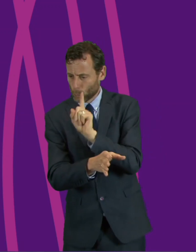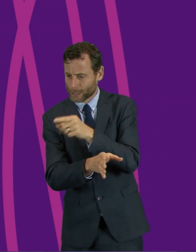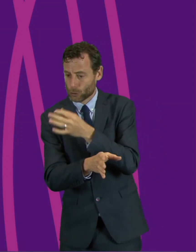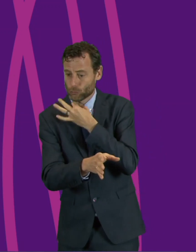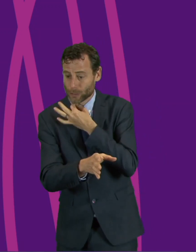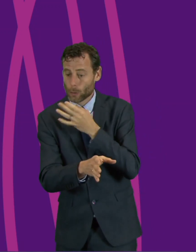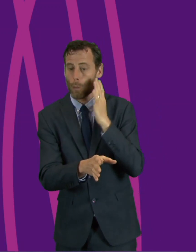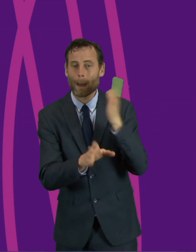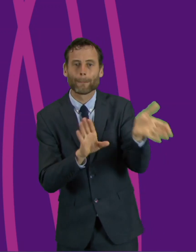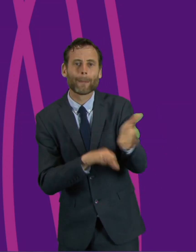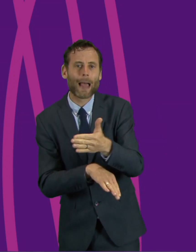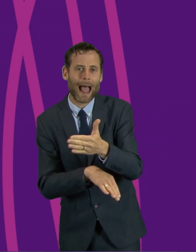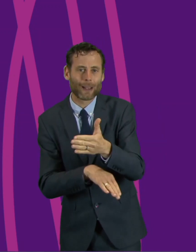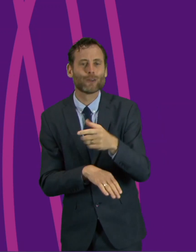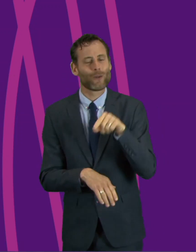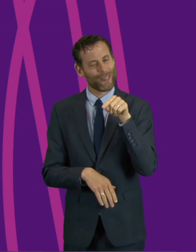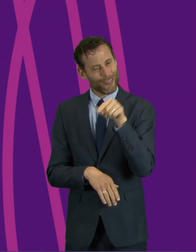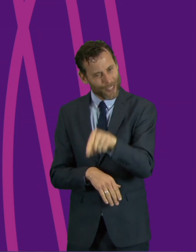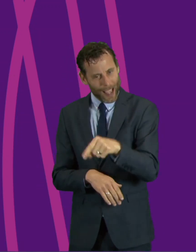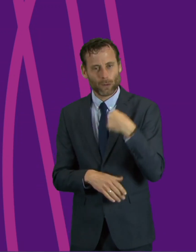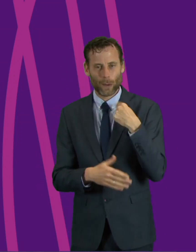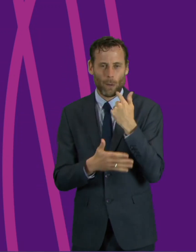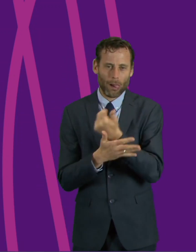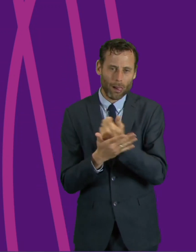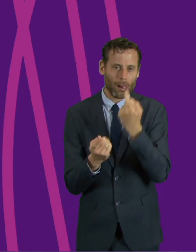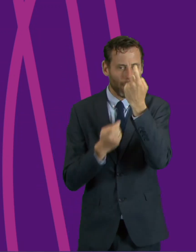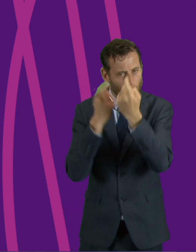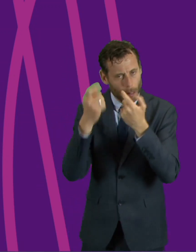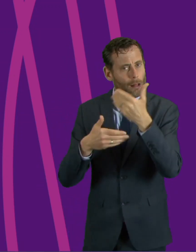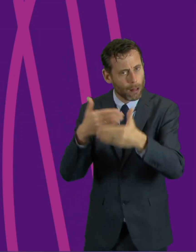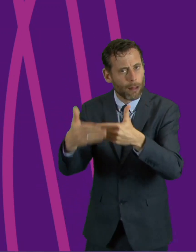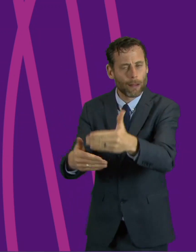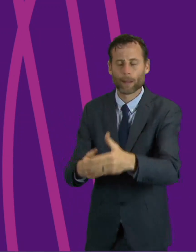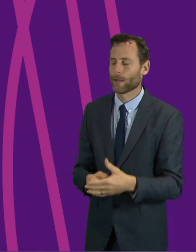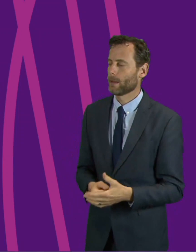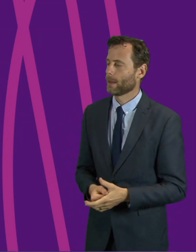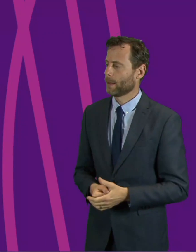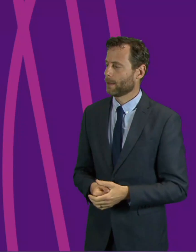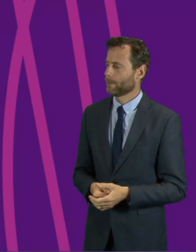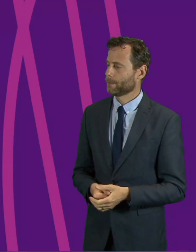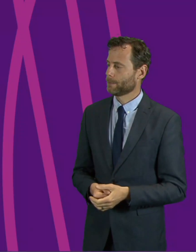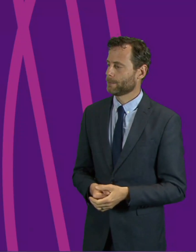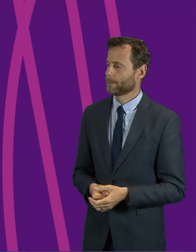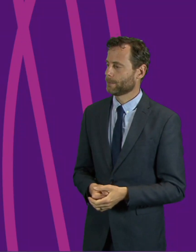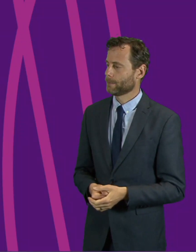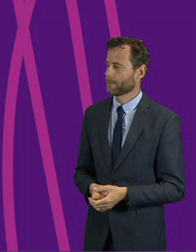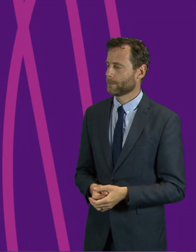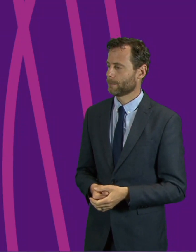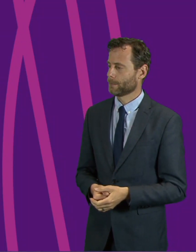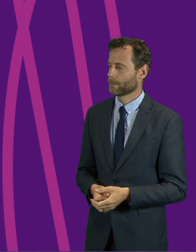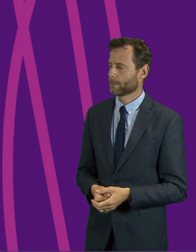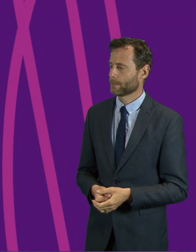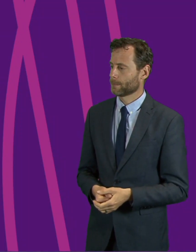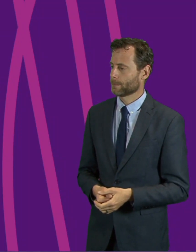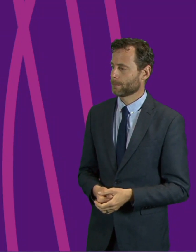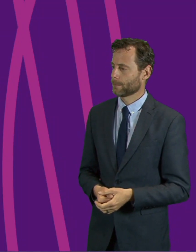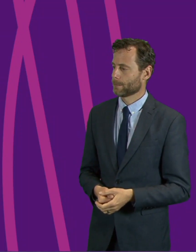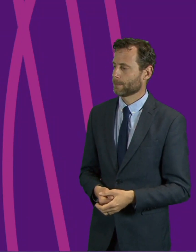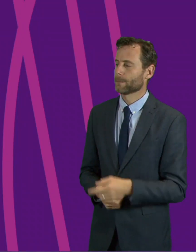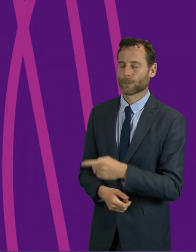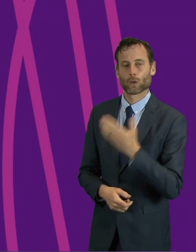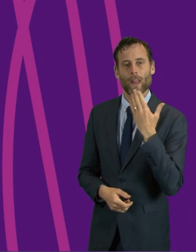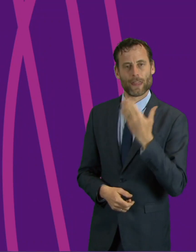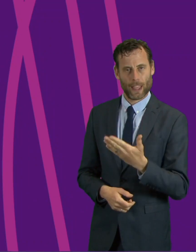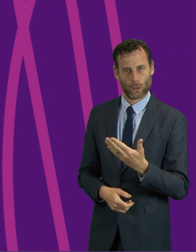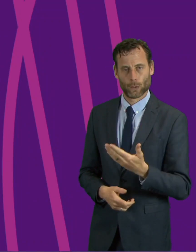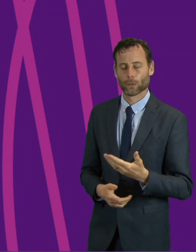the chamber say about that, as we will continue to listen to the views of the wider public as well. Thank you very much. And before we take